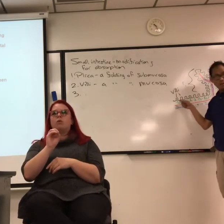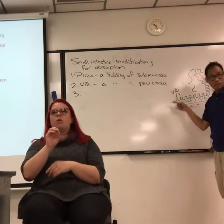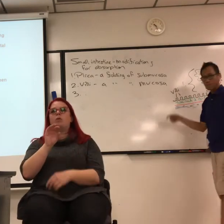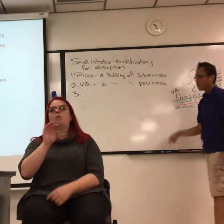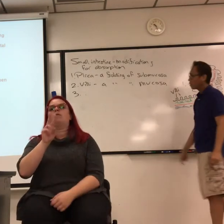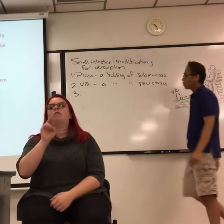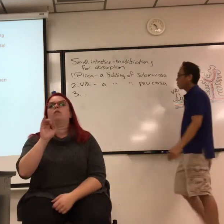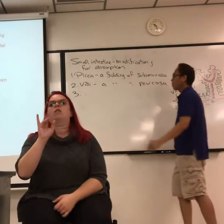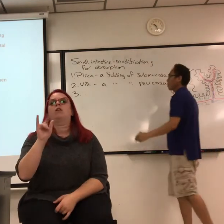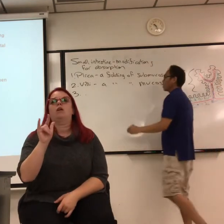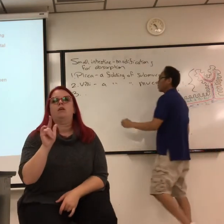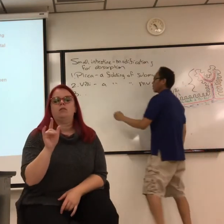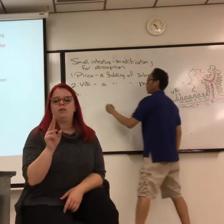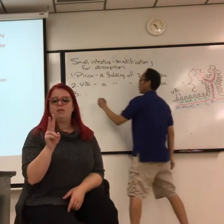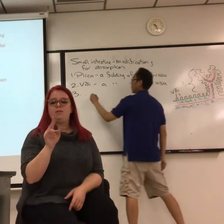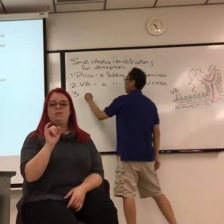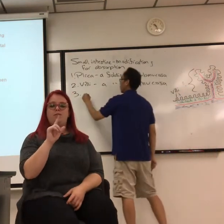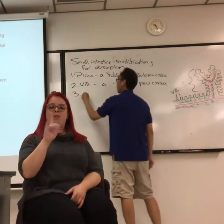epithelial cell.